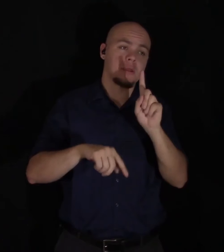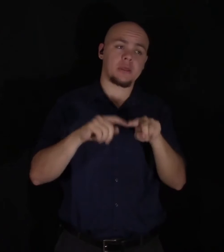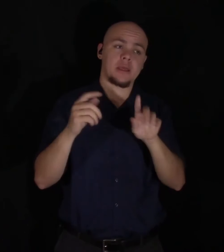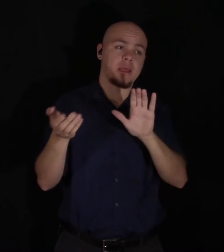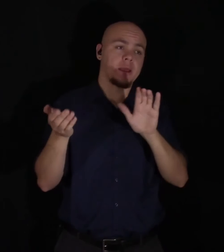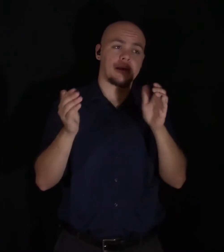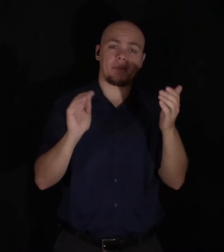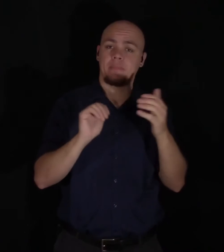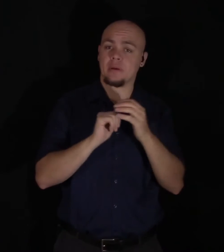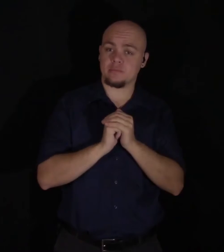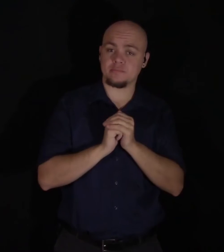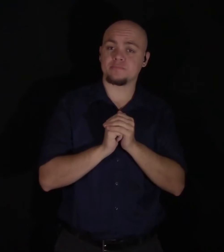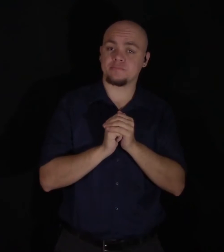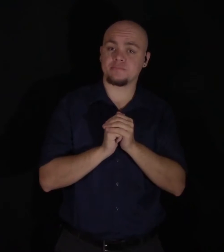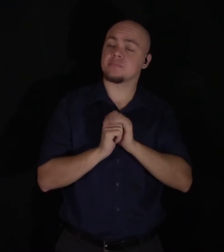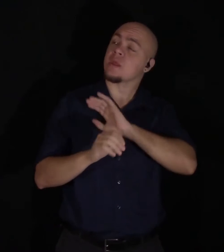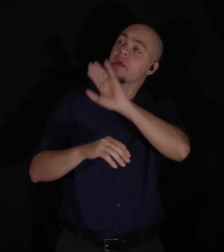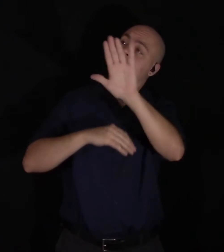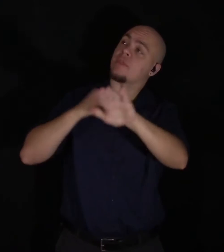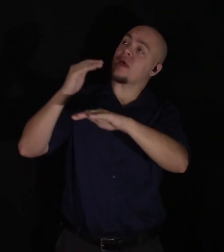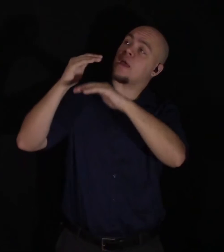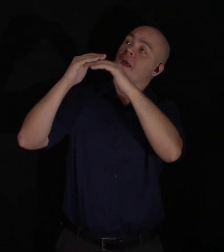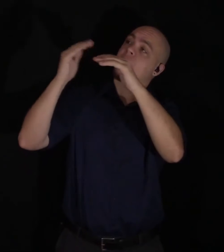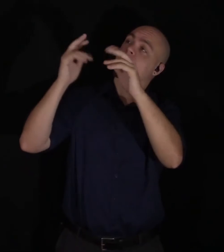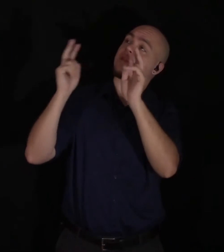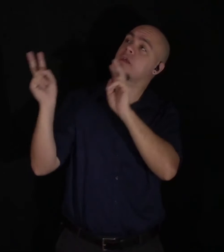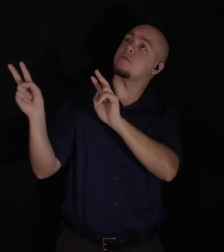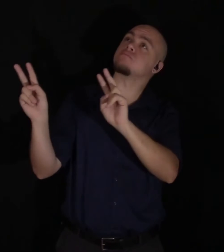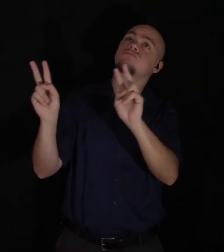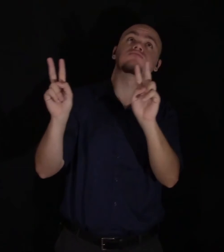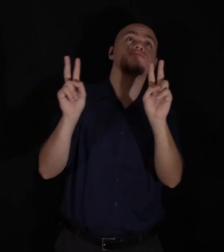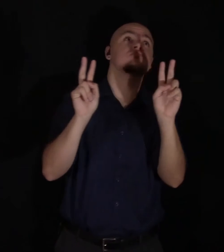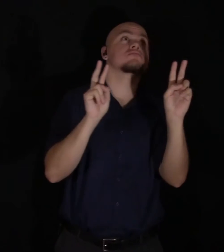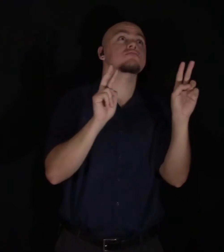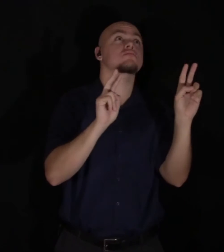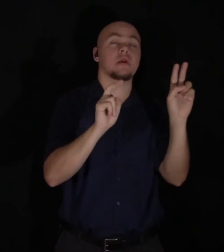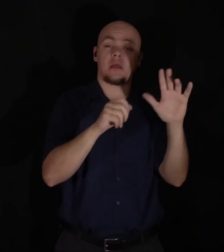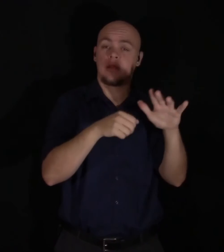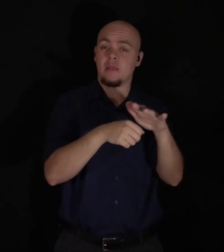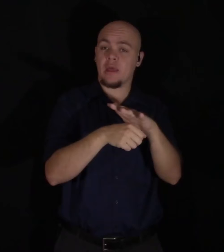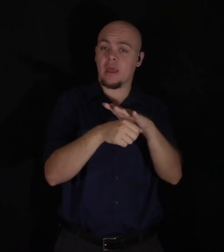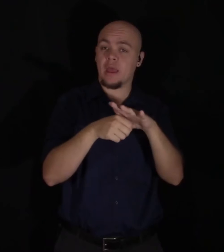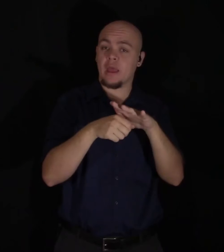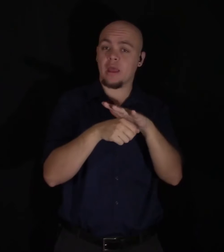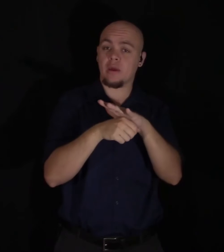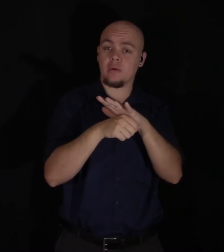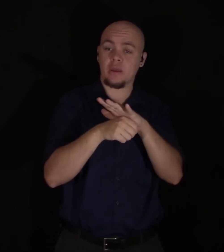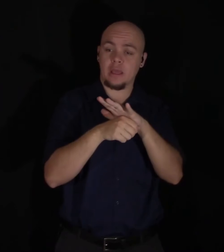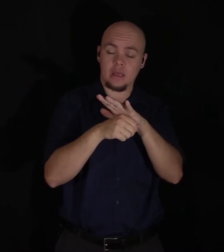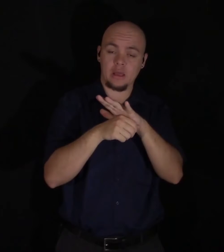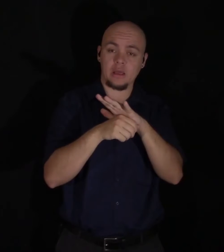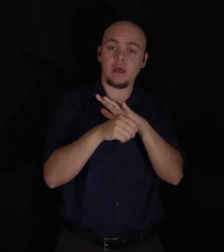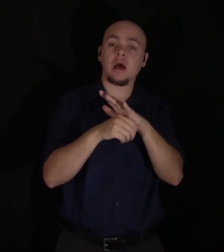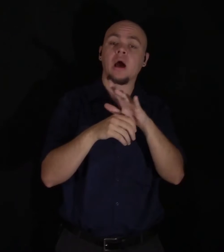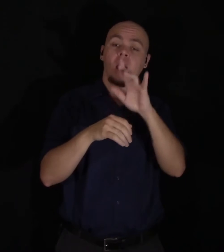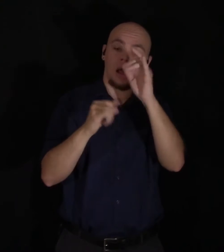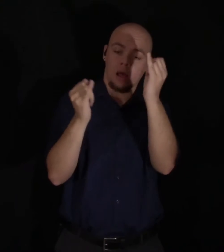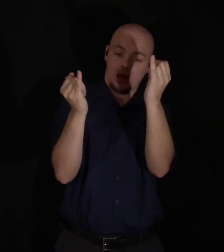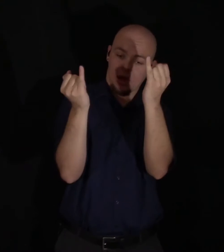phenomena of the heavenly bodies undoubtedly are in those undiscovered solitudes. What may not